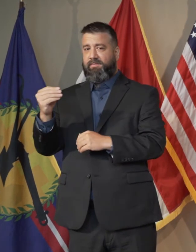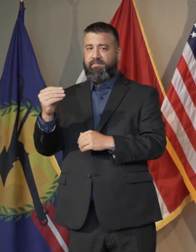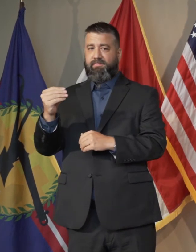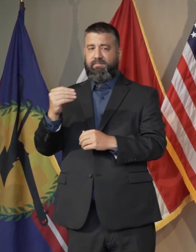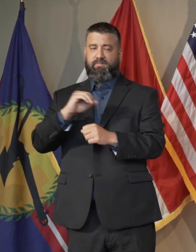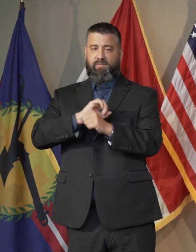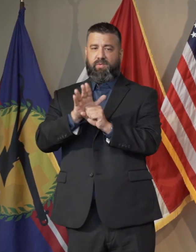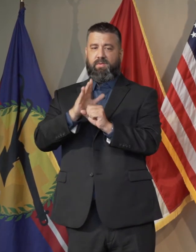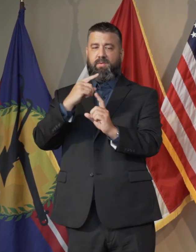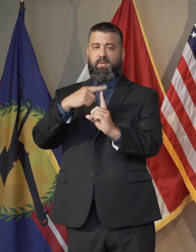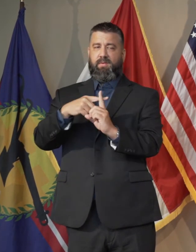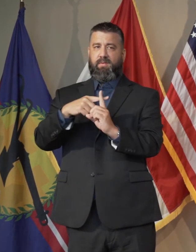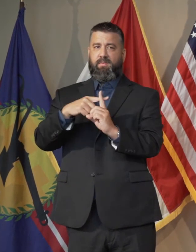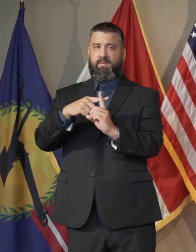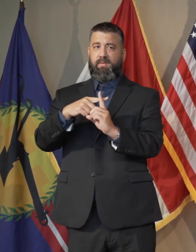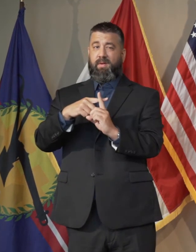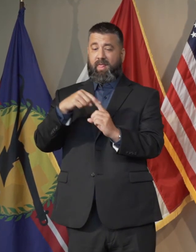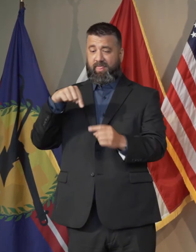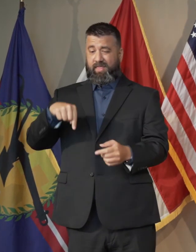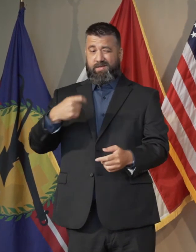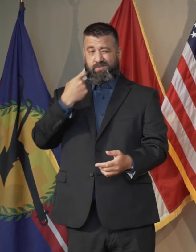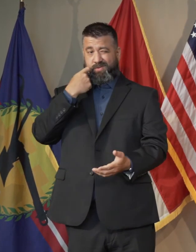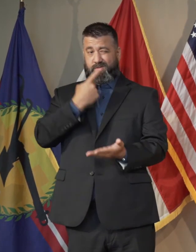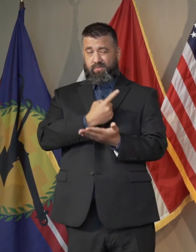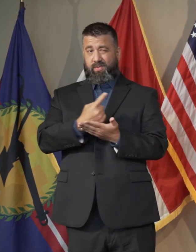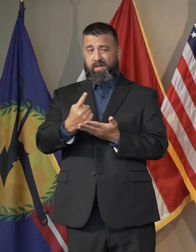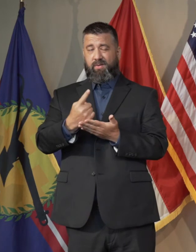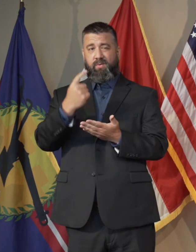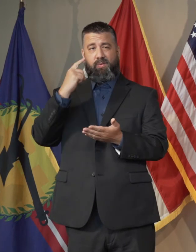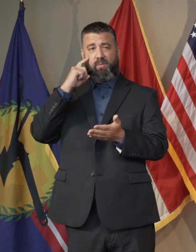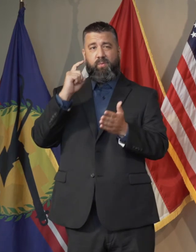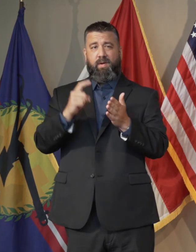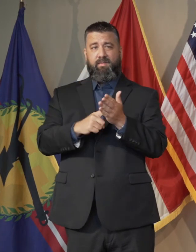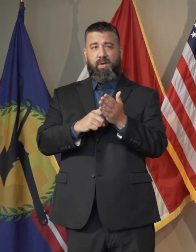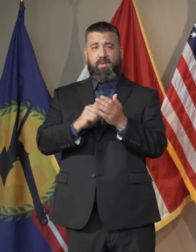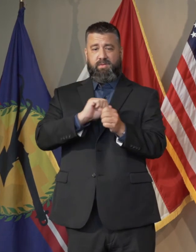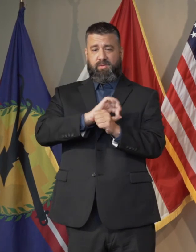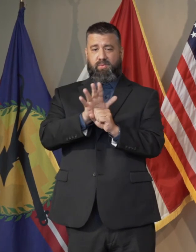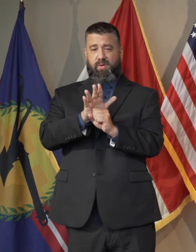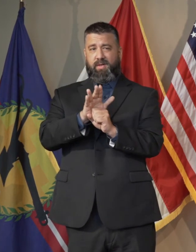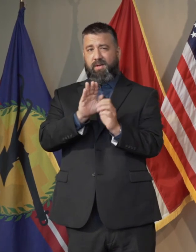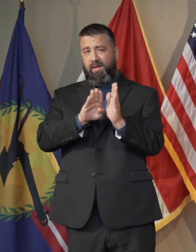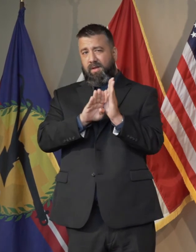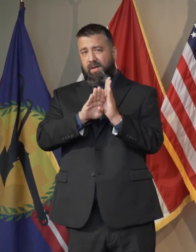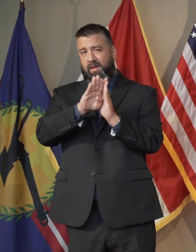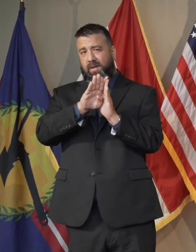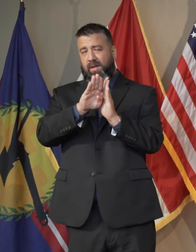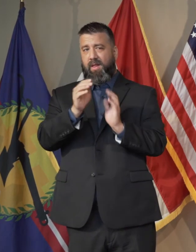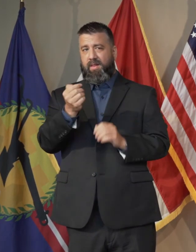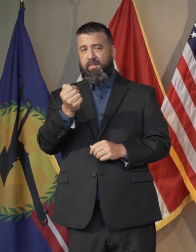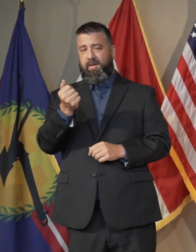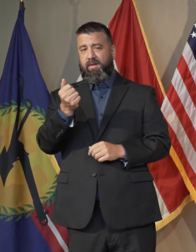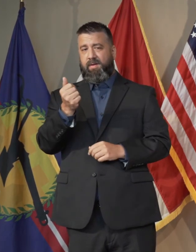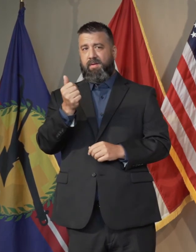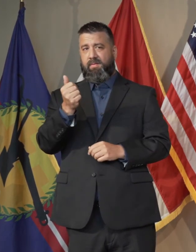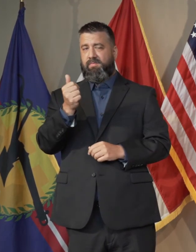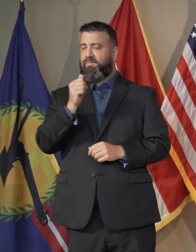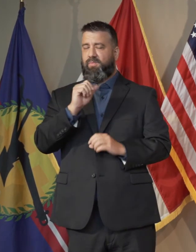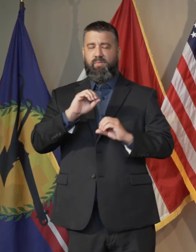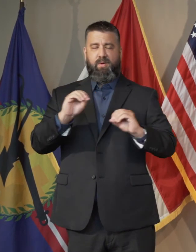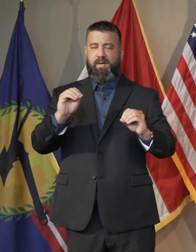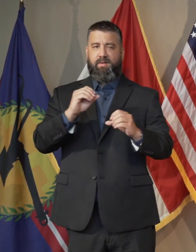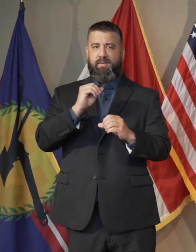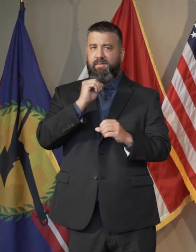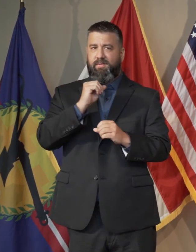days, we've noticed a trend upwards. So we're not ready to make any changes yet one way or the other. We're going to hold steady and continue to watch the data